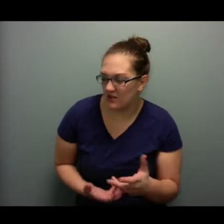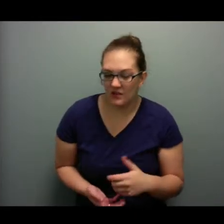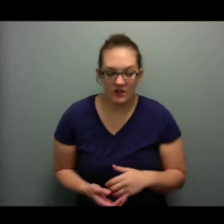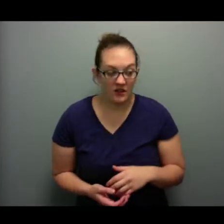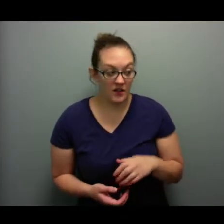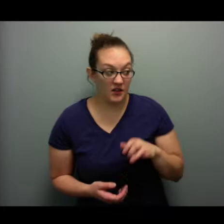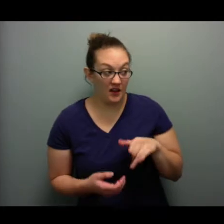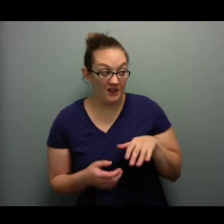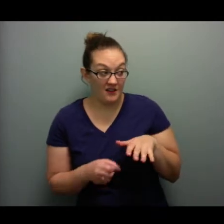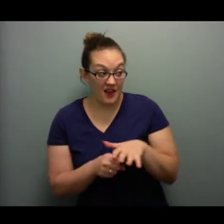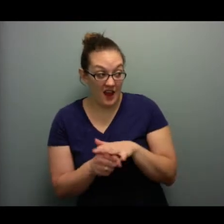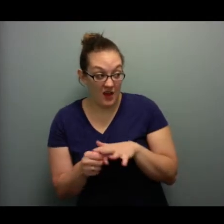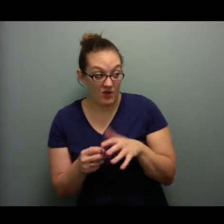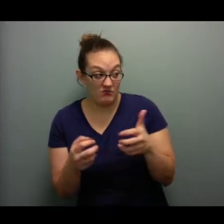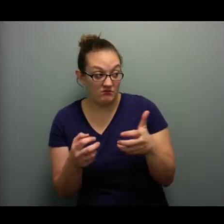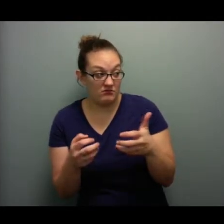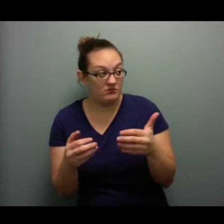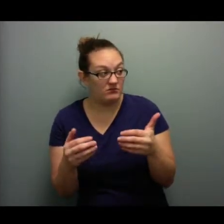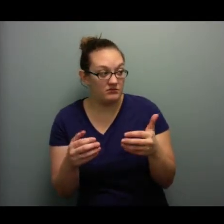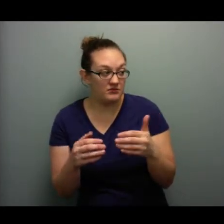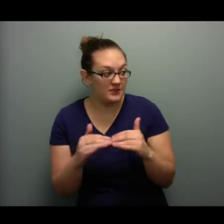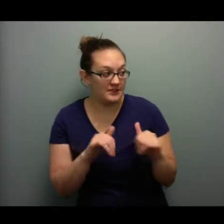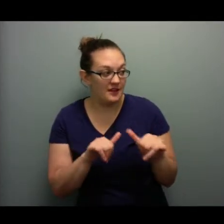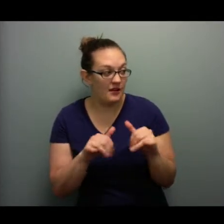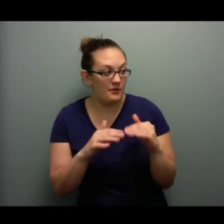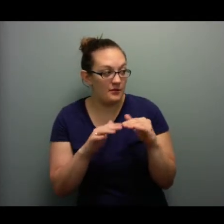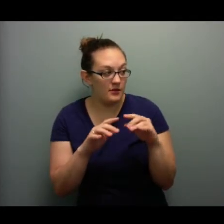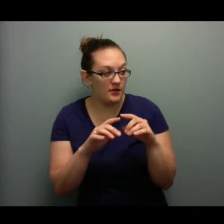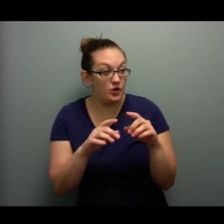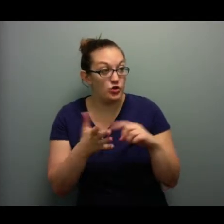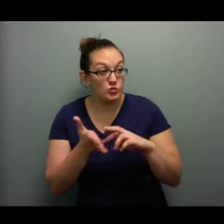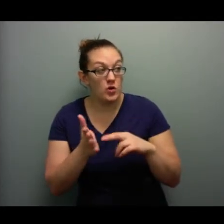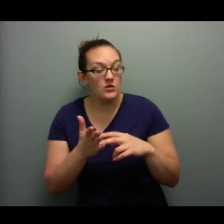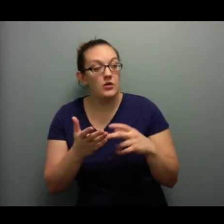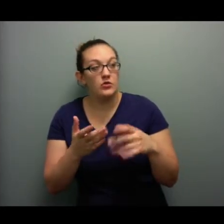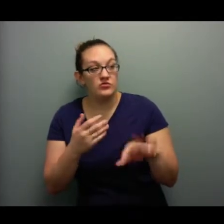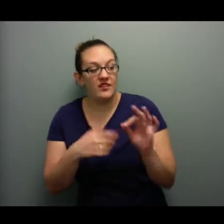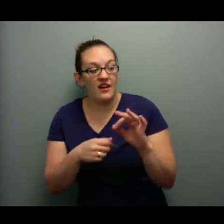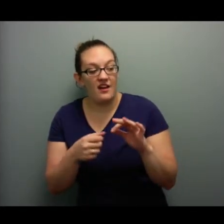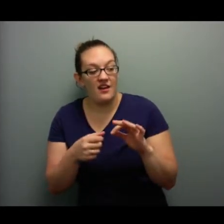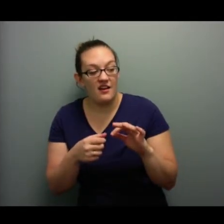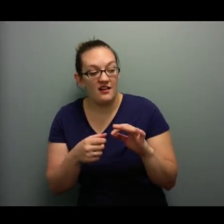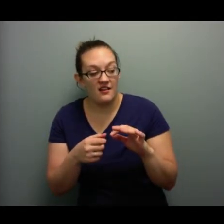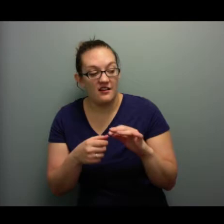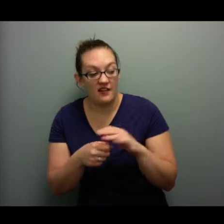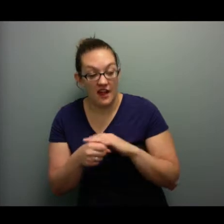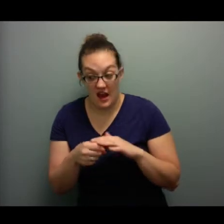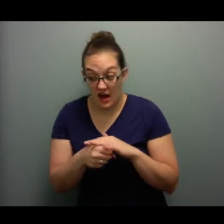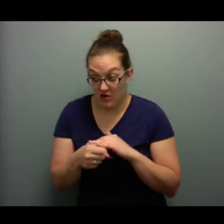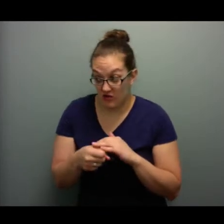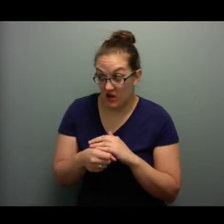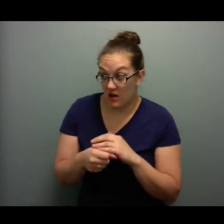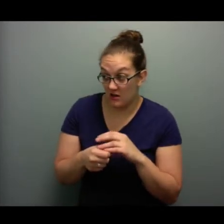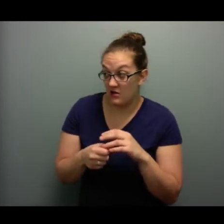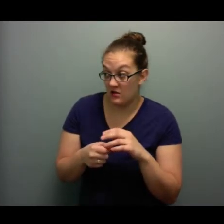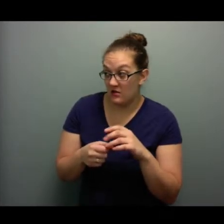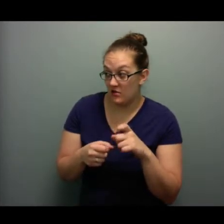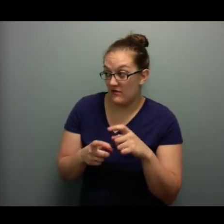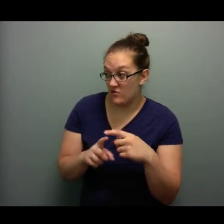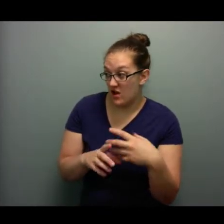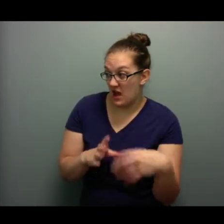That area that you're supposed to add. To find the area, yeah. So then you just proved that this is